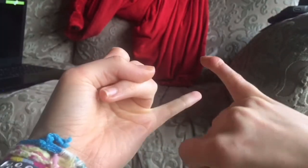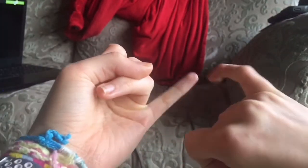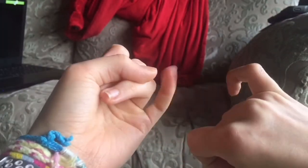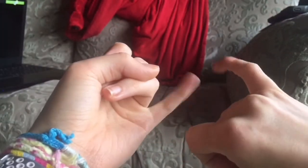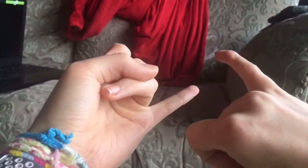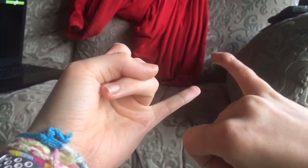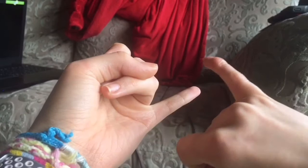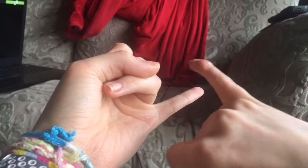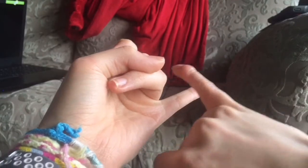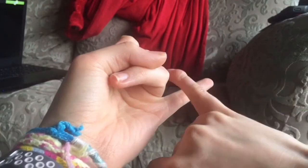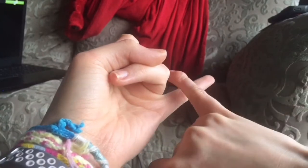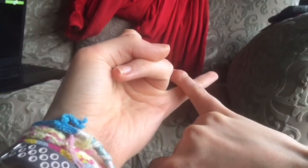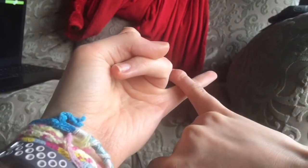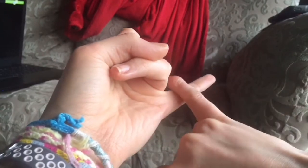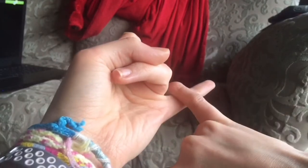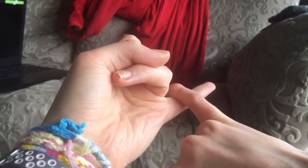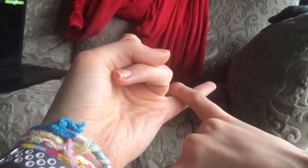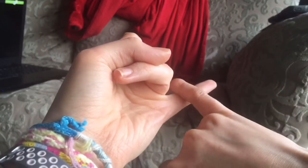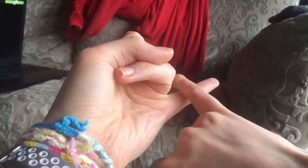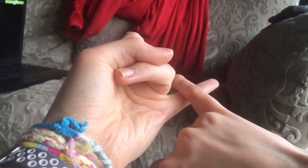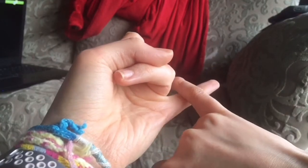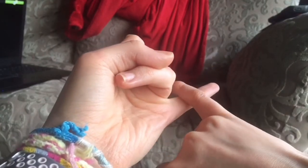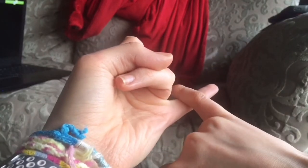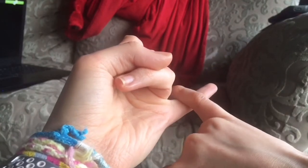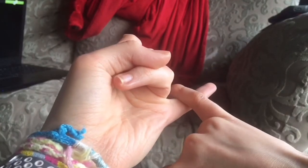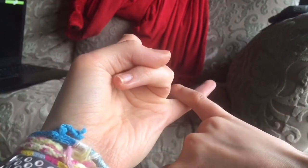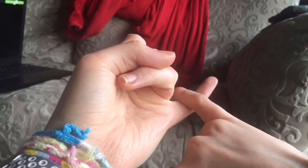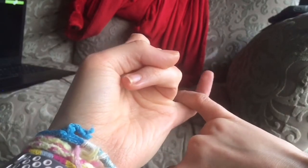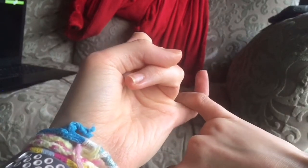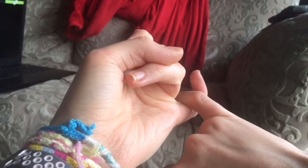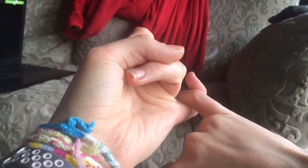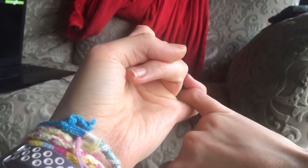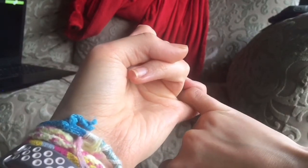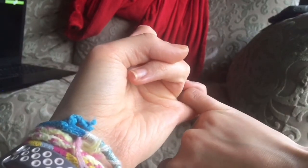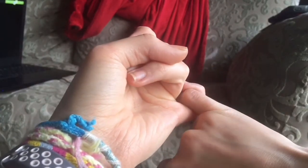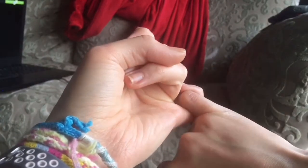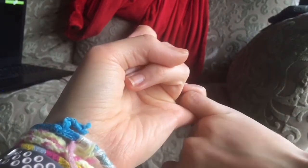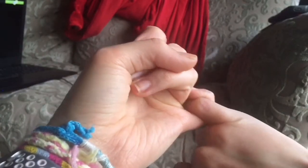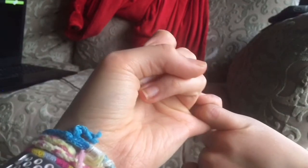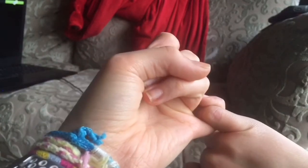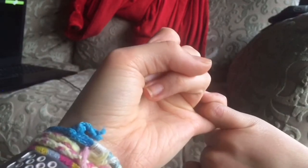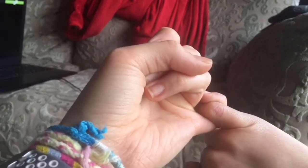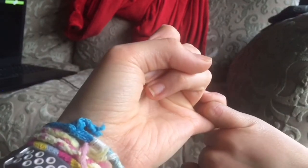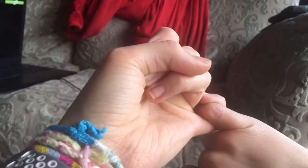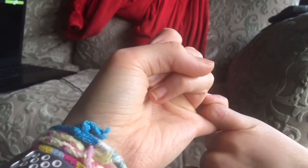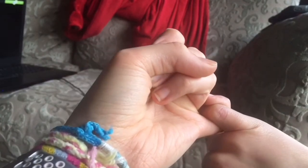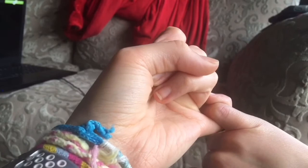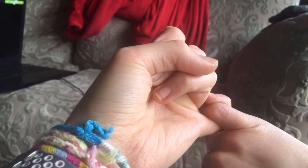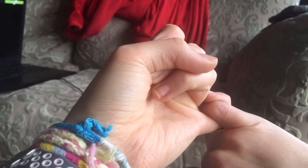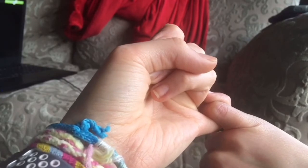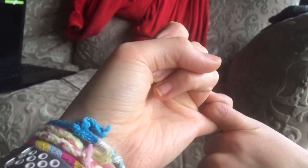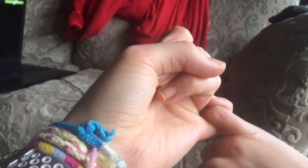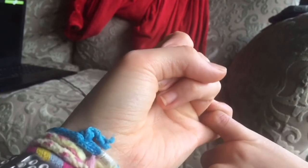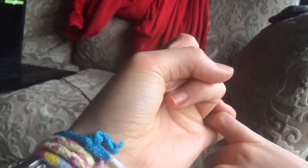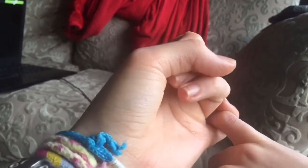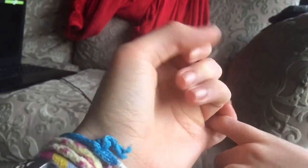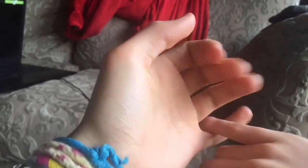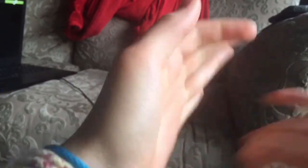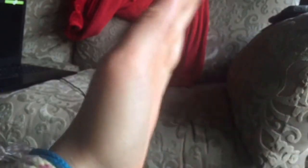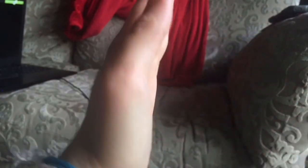get your right finger and you put it on top of your left pinky. And then you link them up. So that's S. Now T,